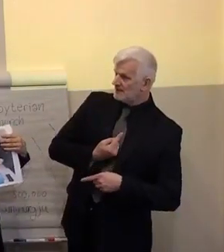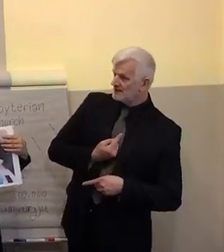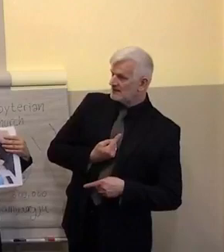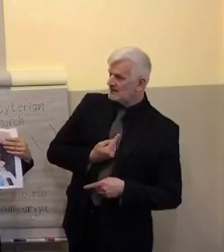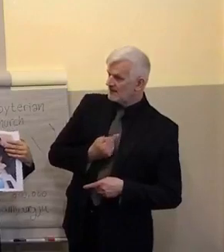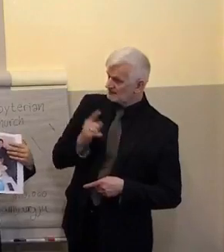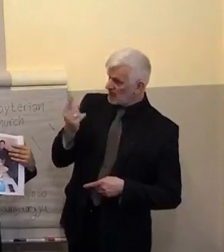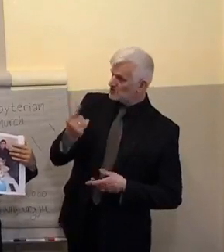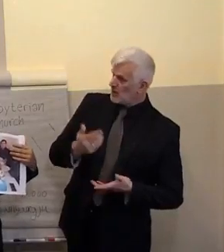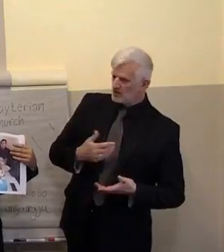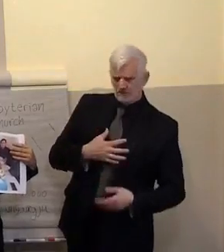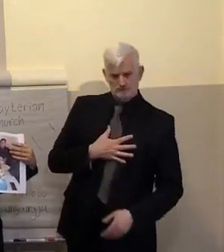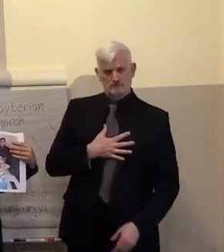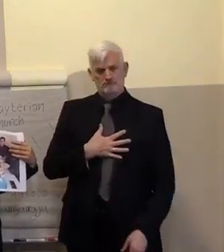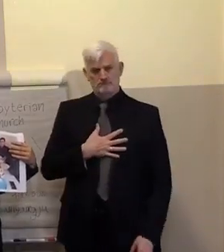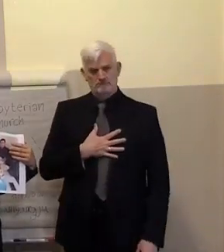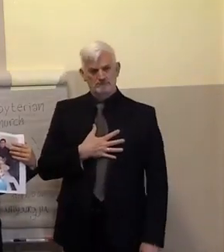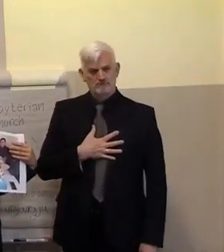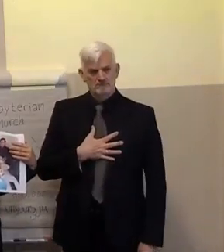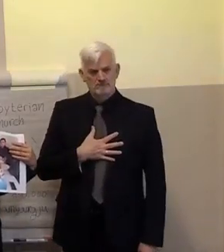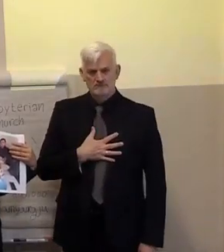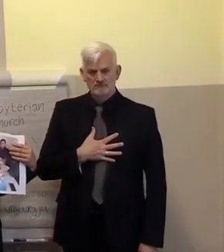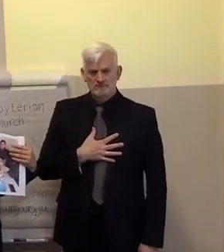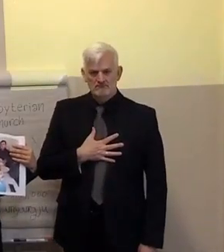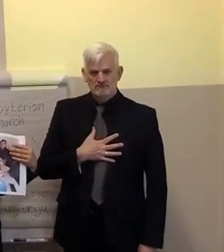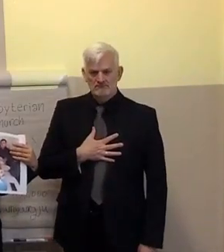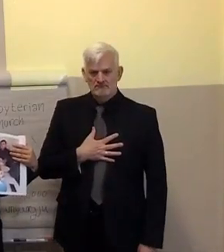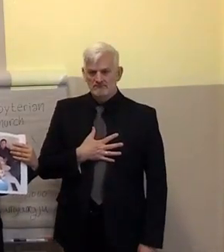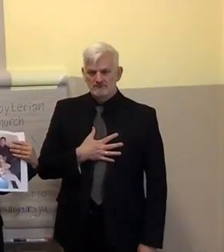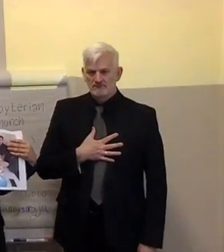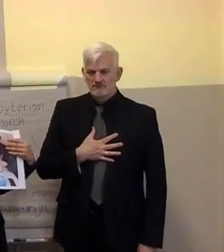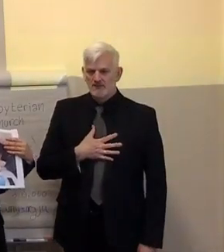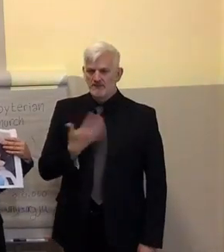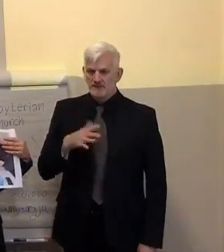I was surprised. They haven't been here, she said, 10 years.